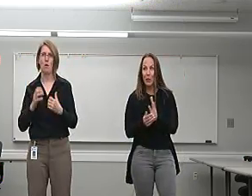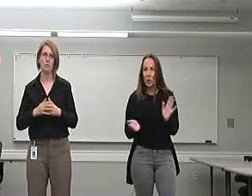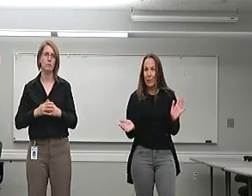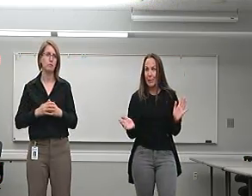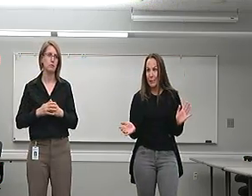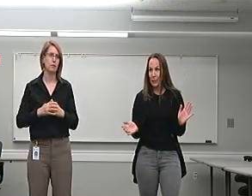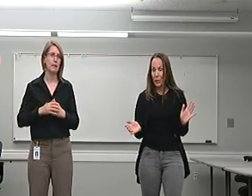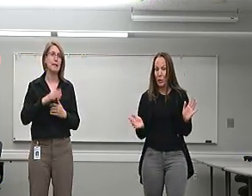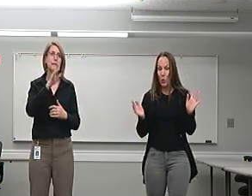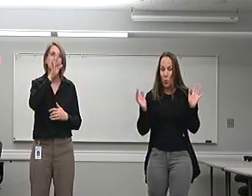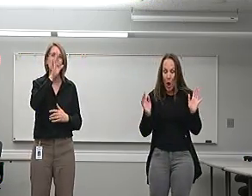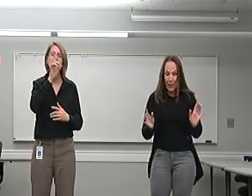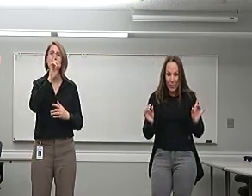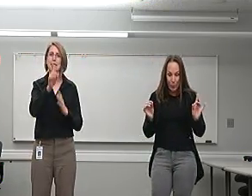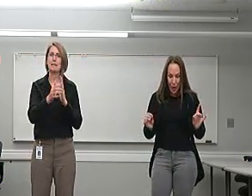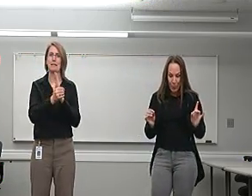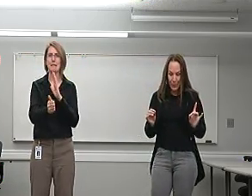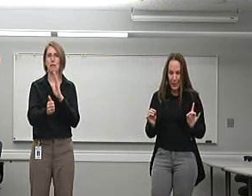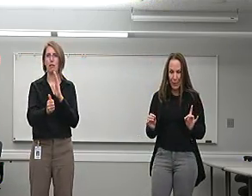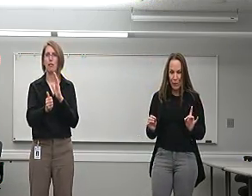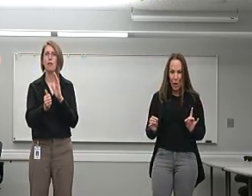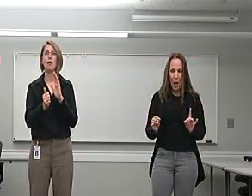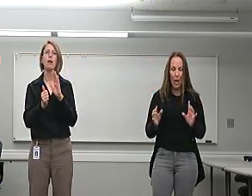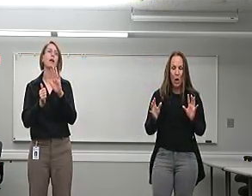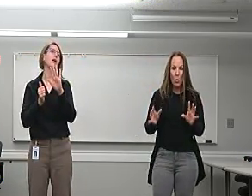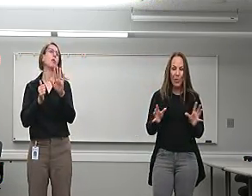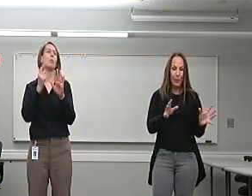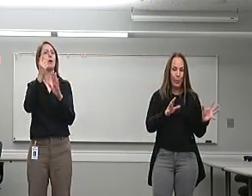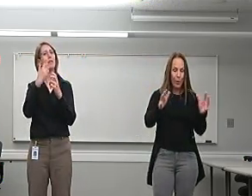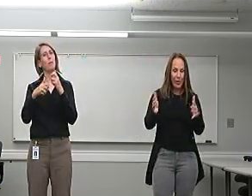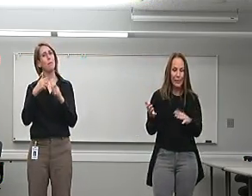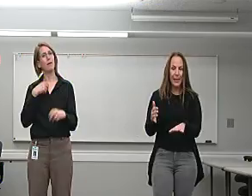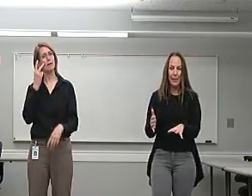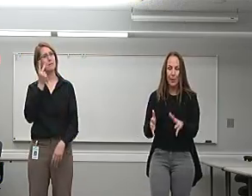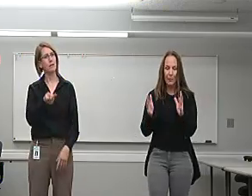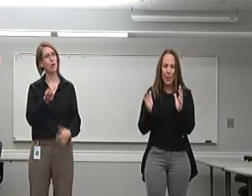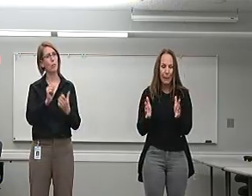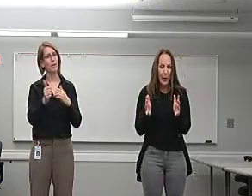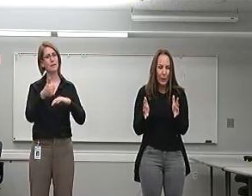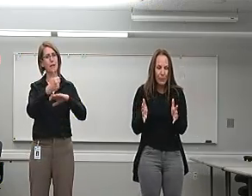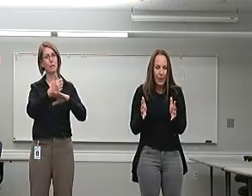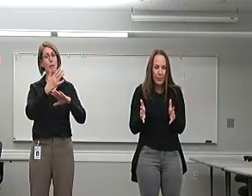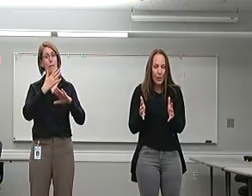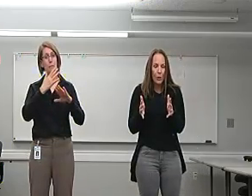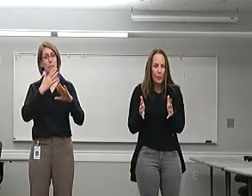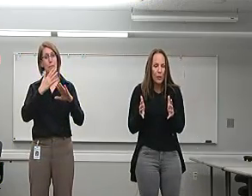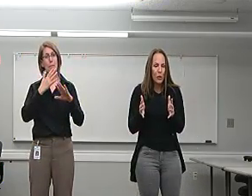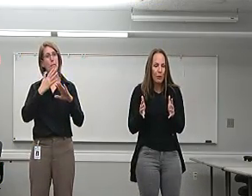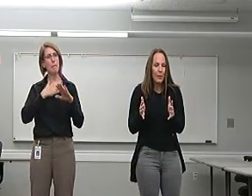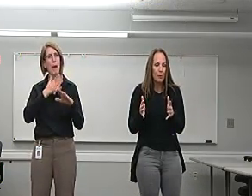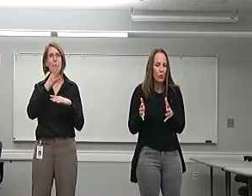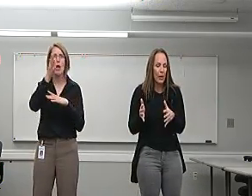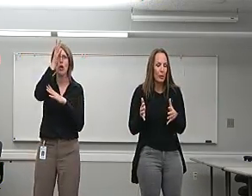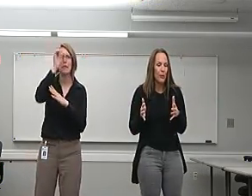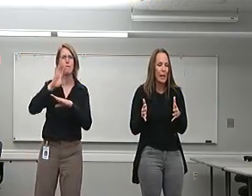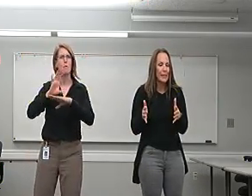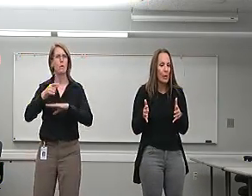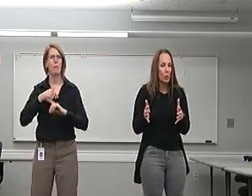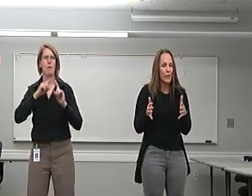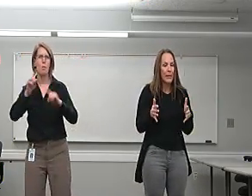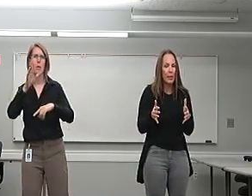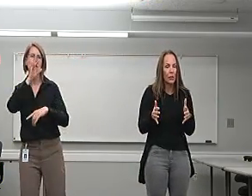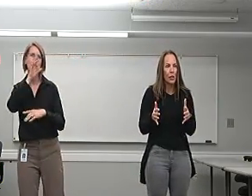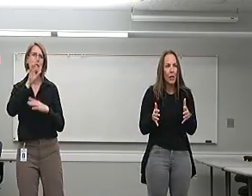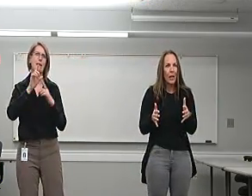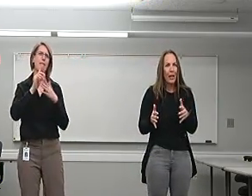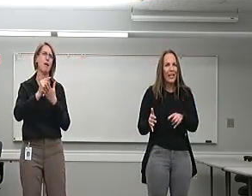So one of the problems that I saw with the setup of my parents made me go to speech therapy to try to learn how to say words in English is